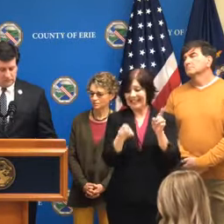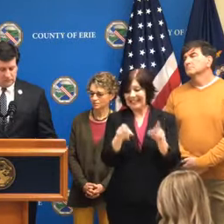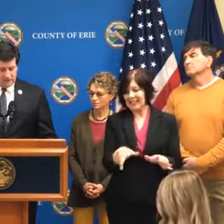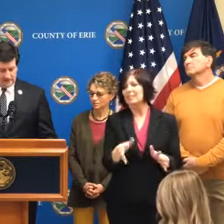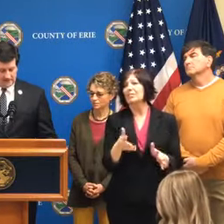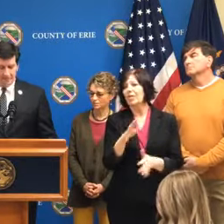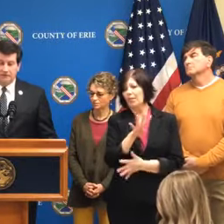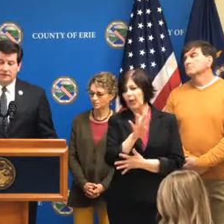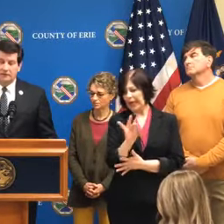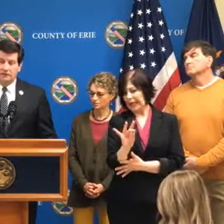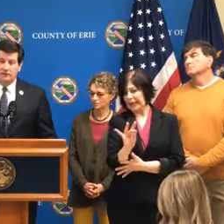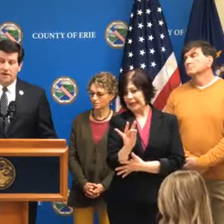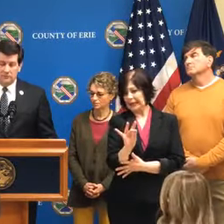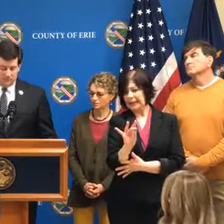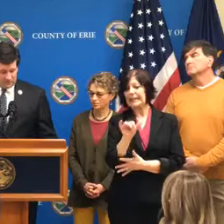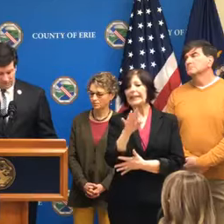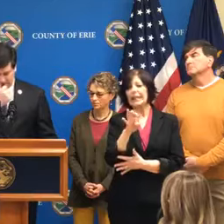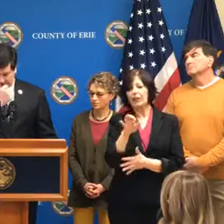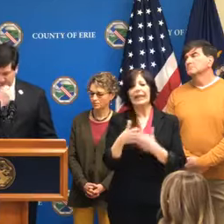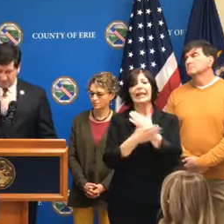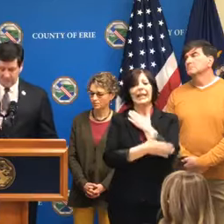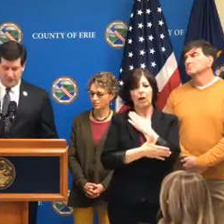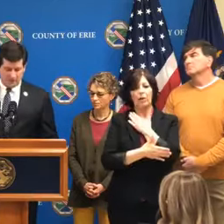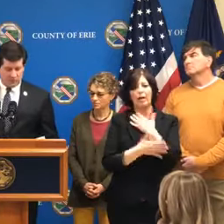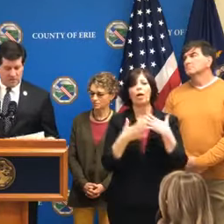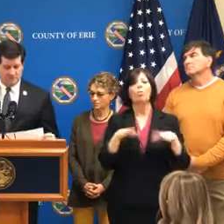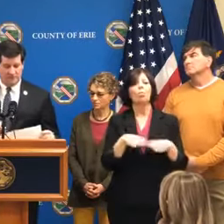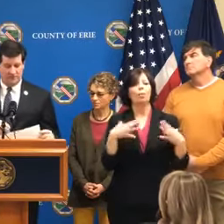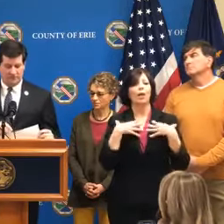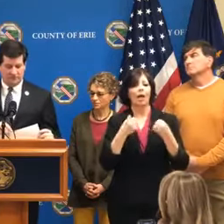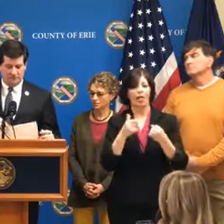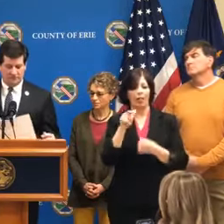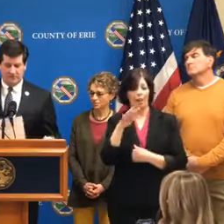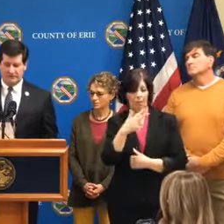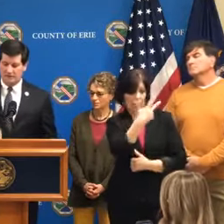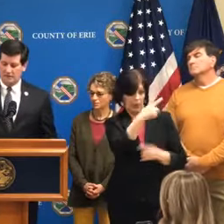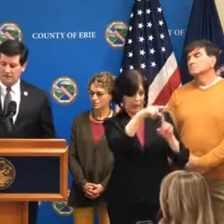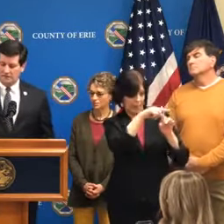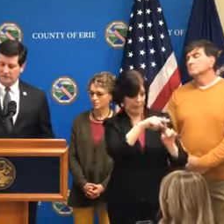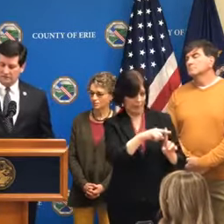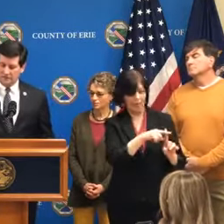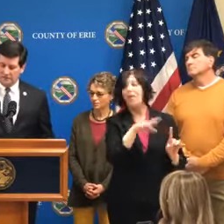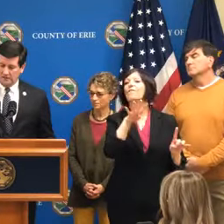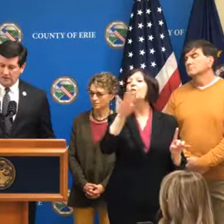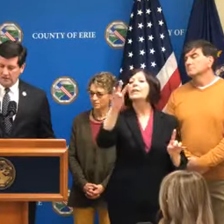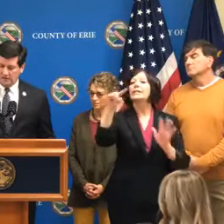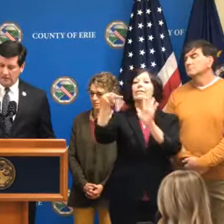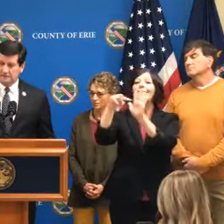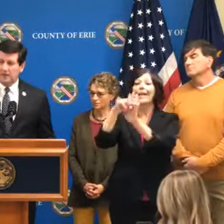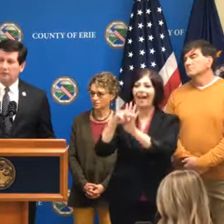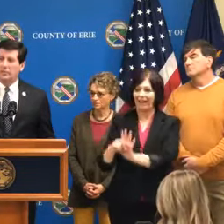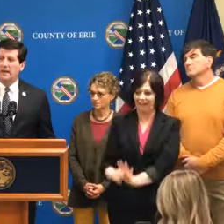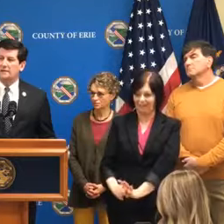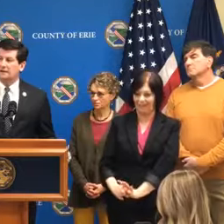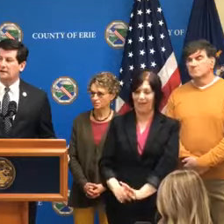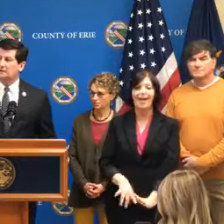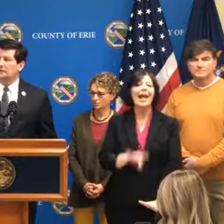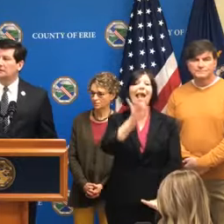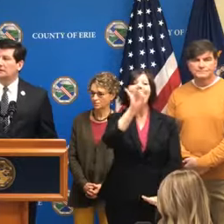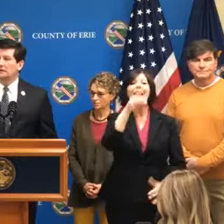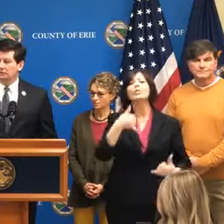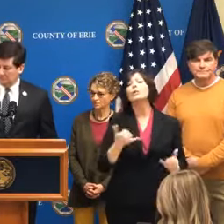so 48 at the Erie County Public Health Lab. The 3 have been positive, the 47 negative, and 8 are